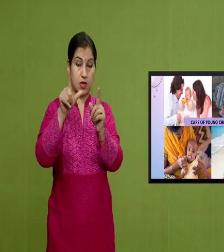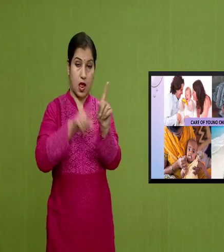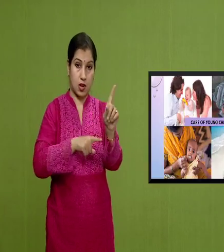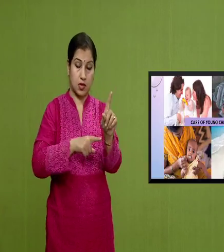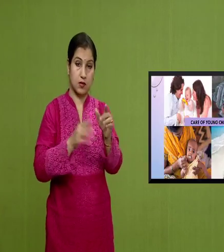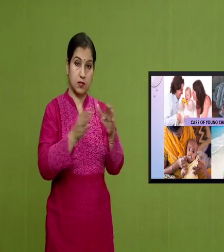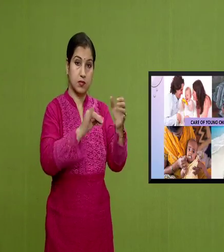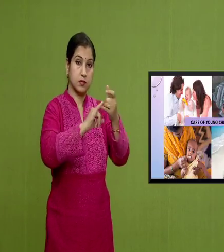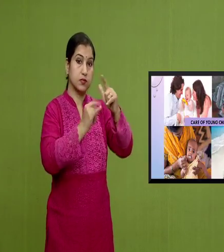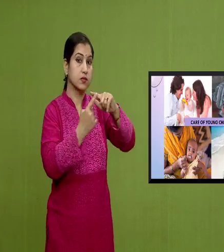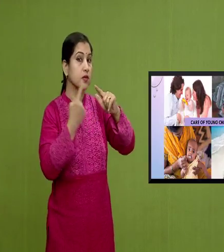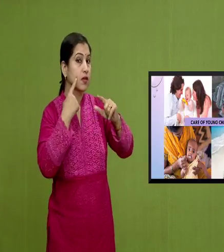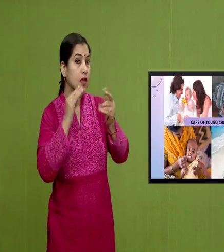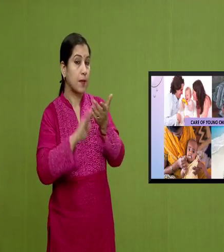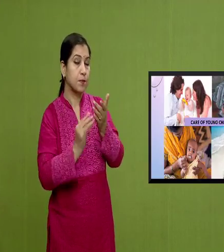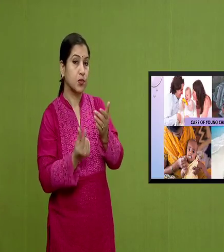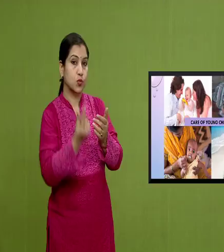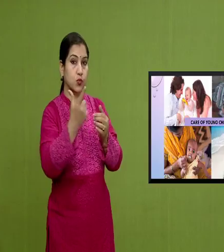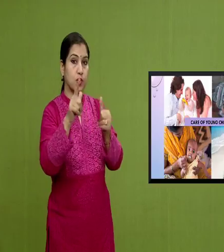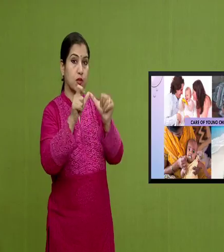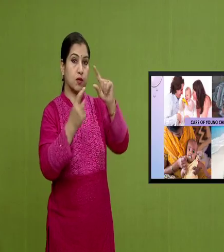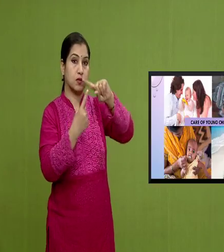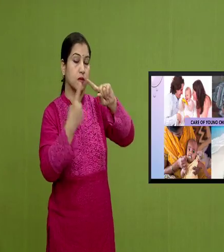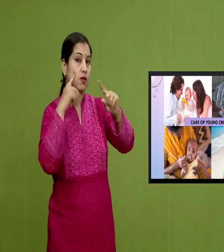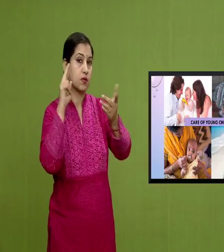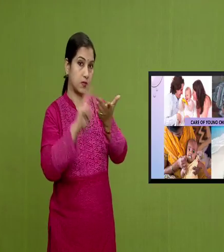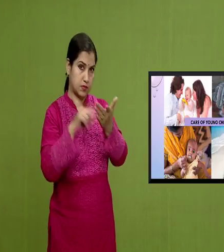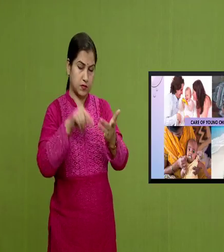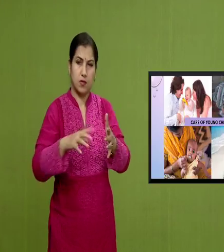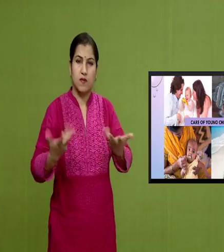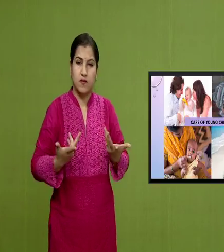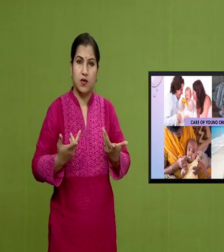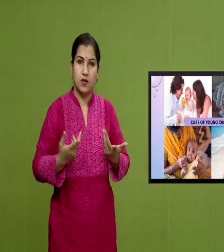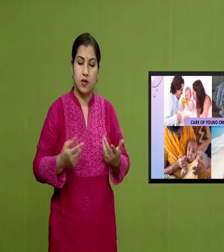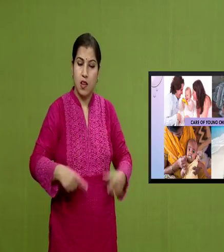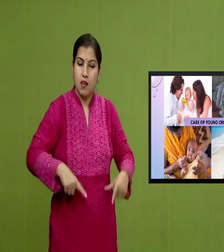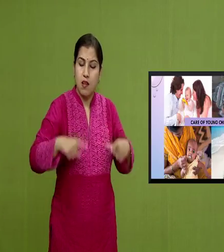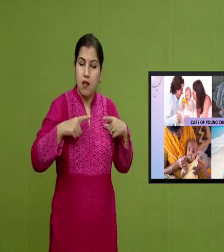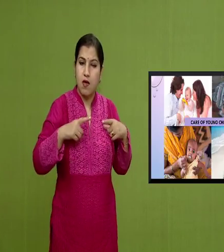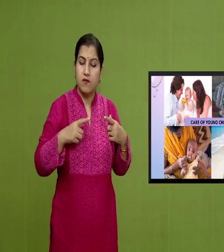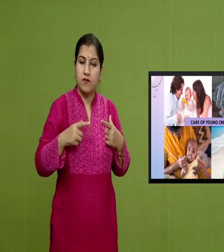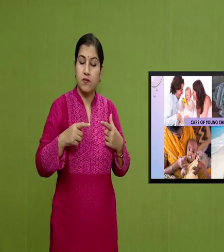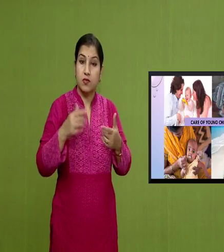Providing stimulation in early years of life is